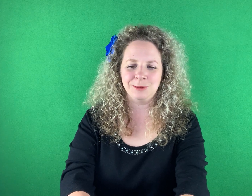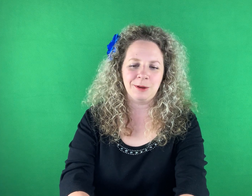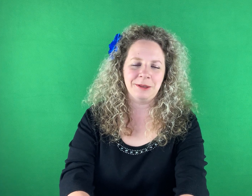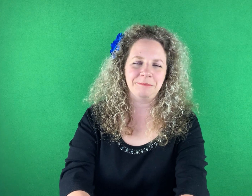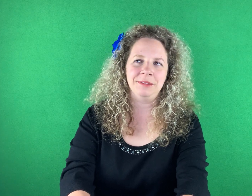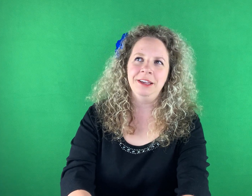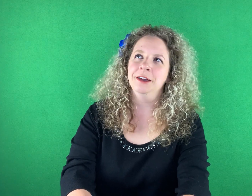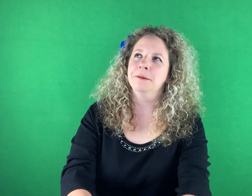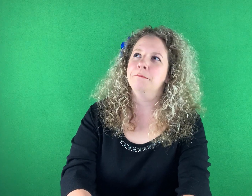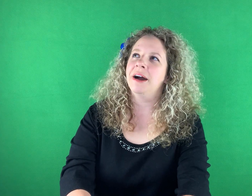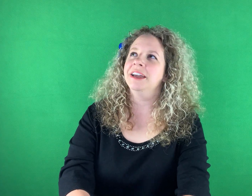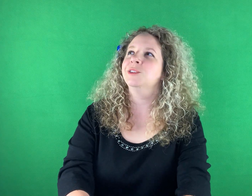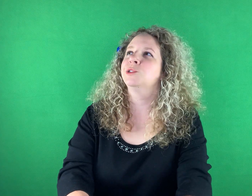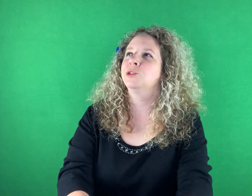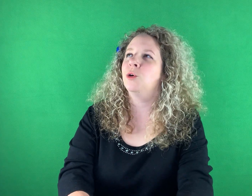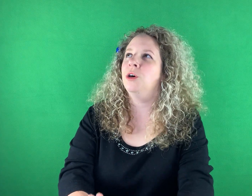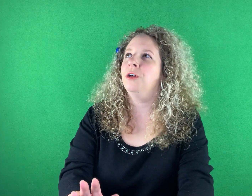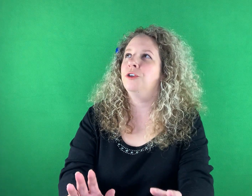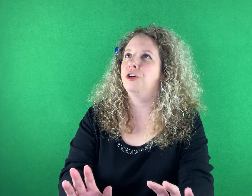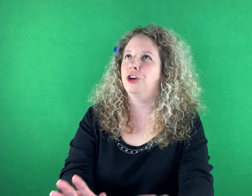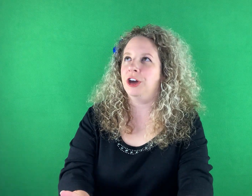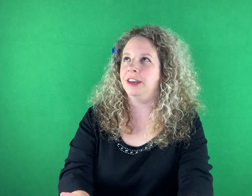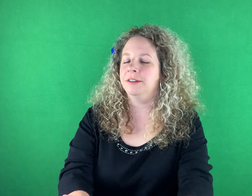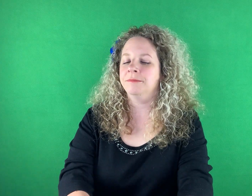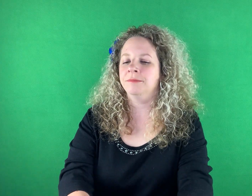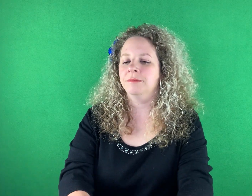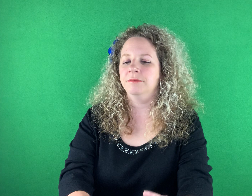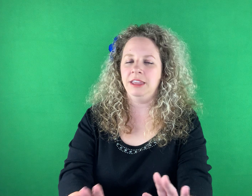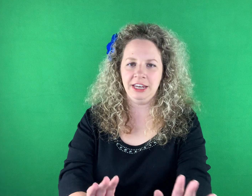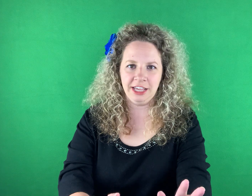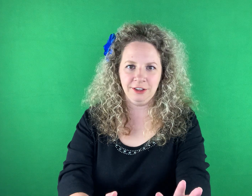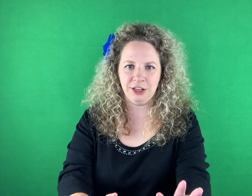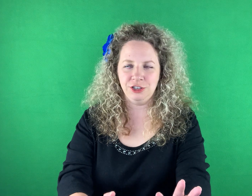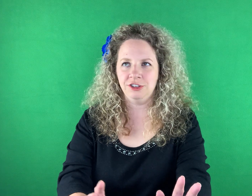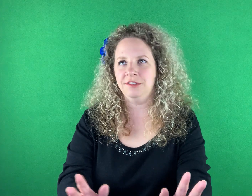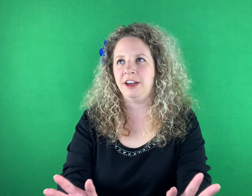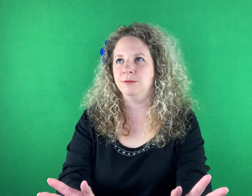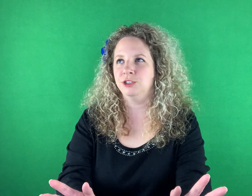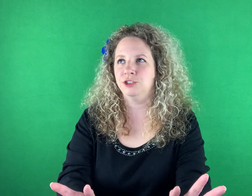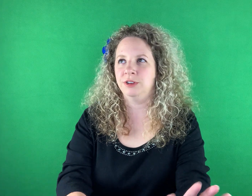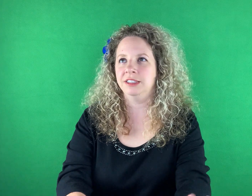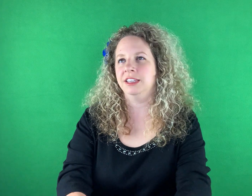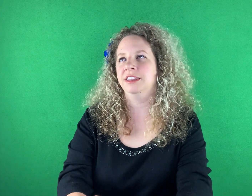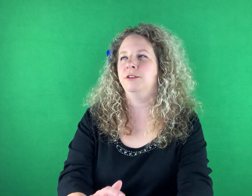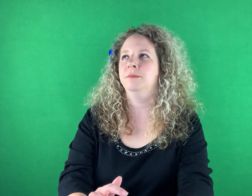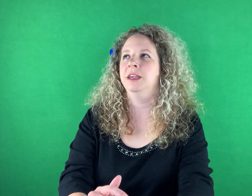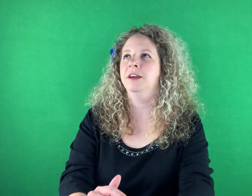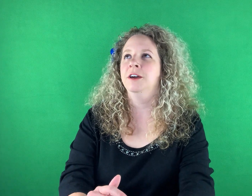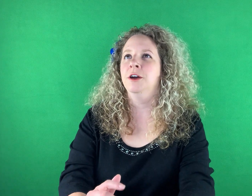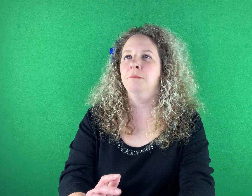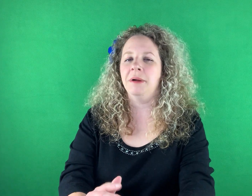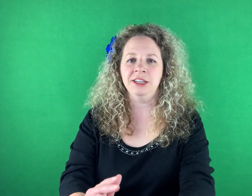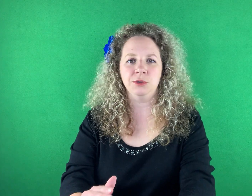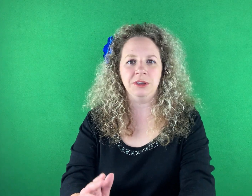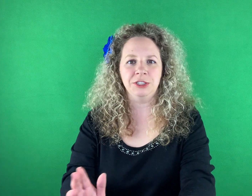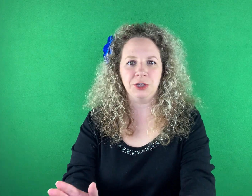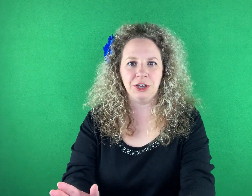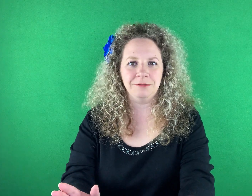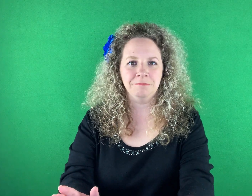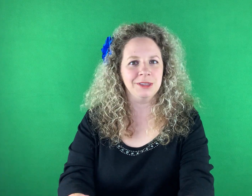one? My soul good. In English, if I was just translating, that would be my soul is good. But the